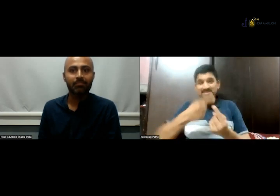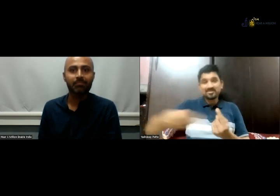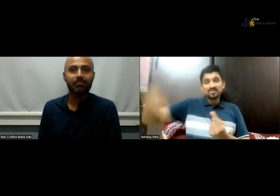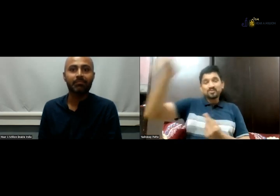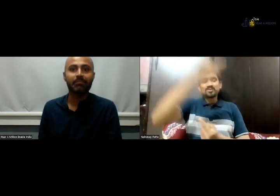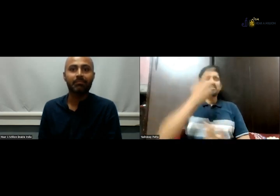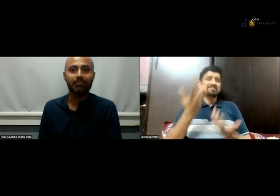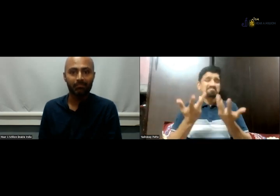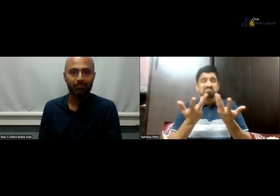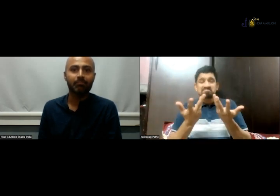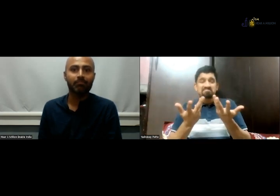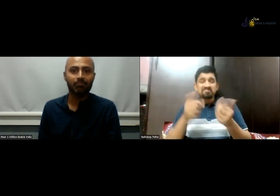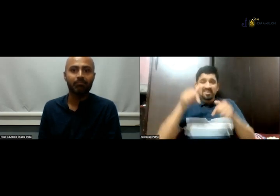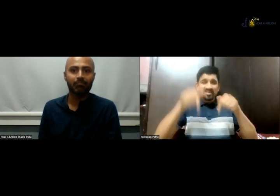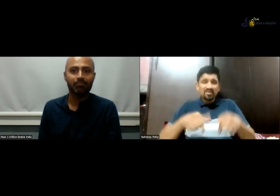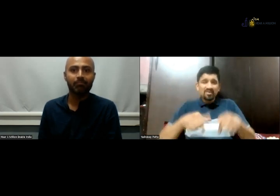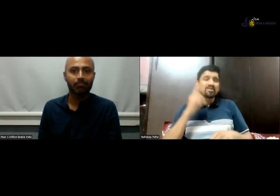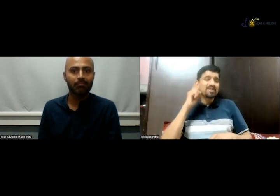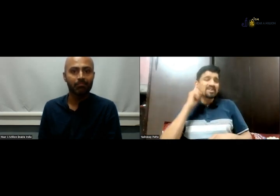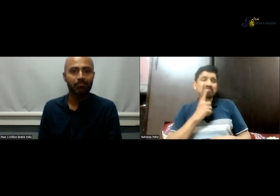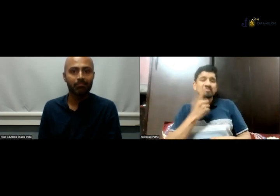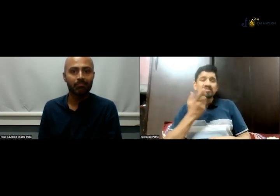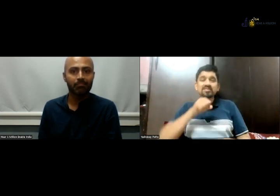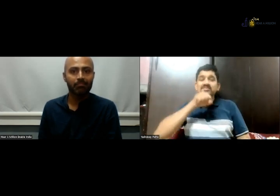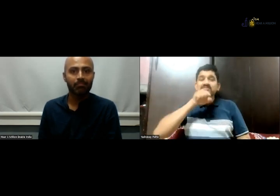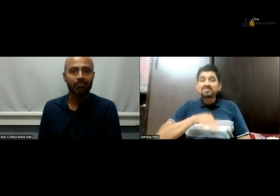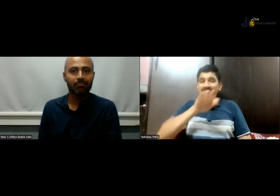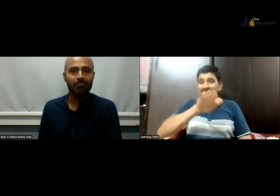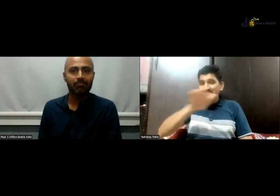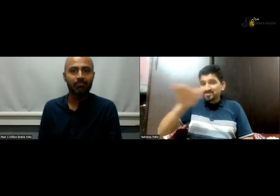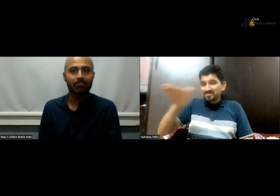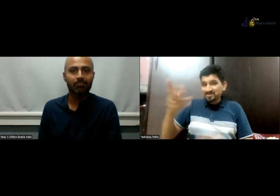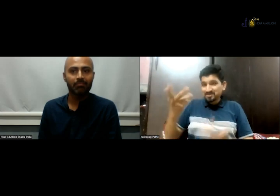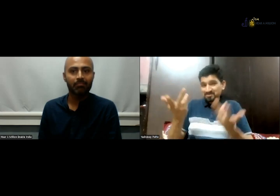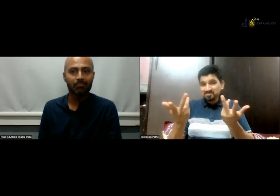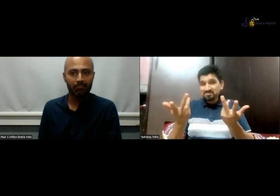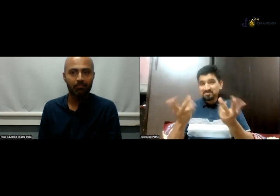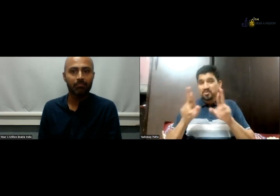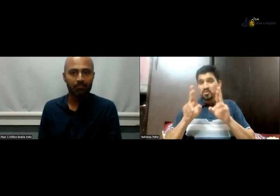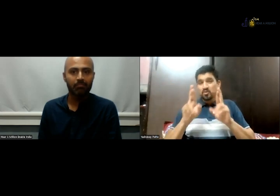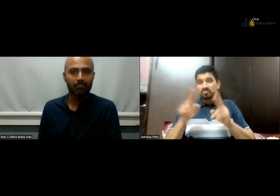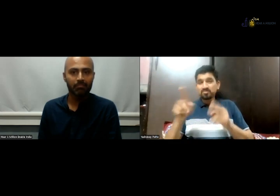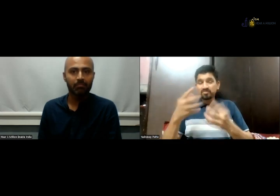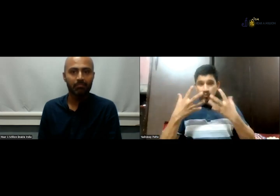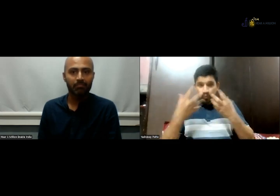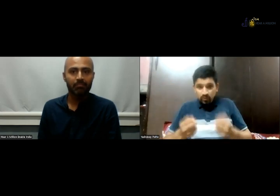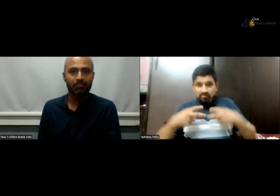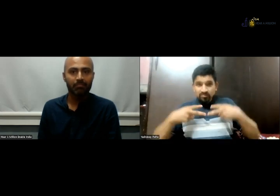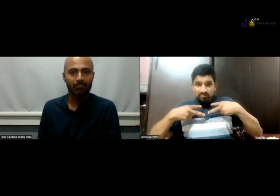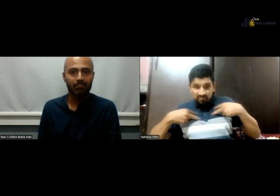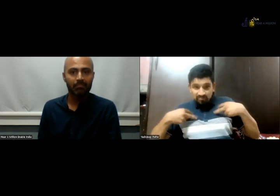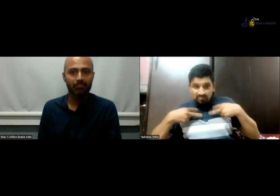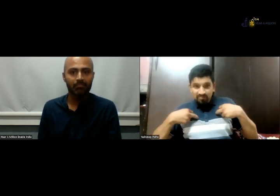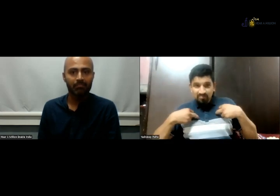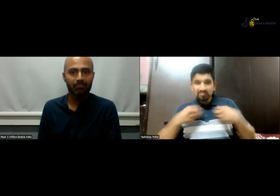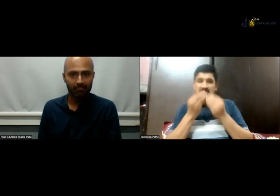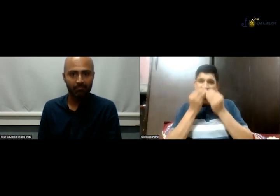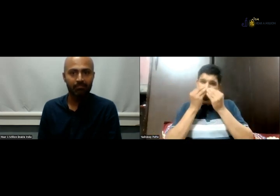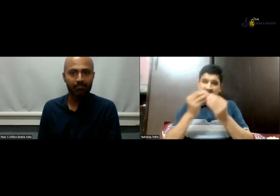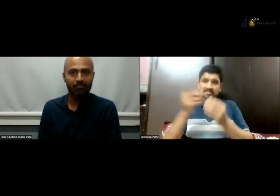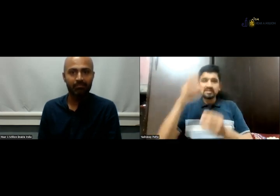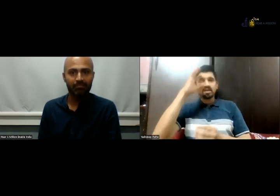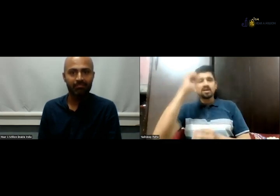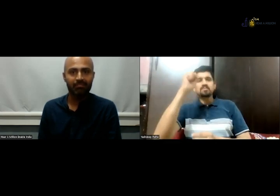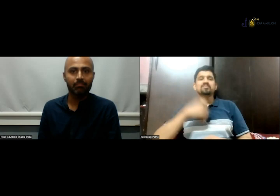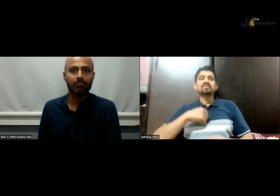dream. I would like to request everyone. I don't know whether people will follow or not, but I want young deaf